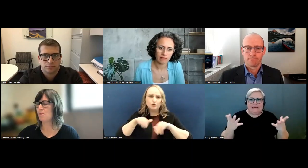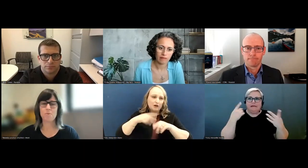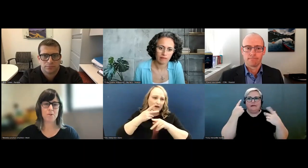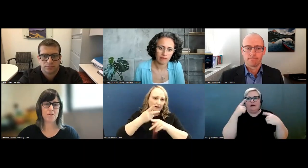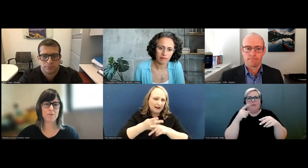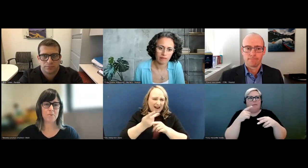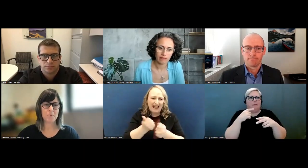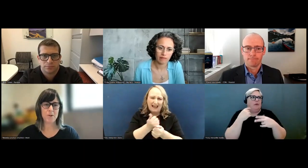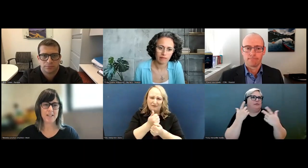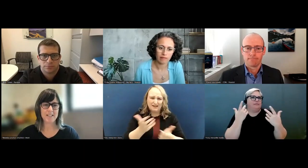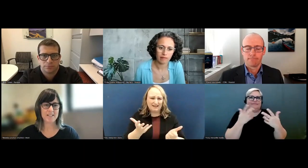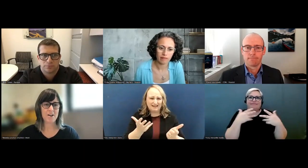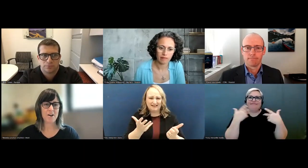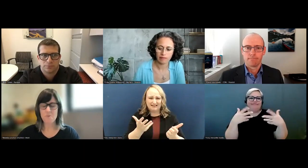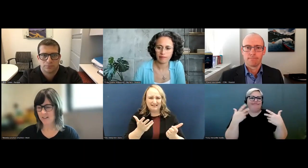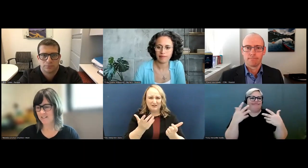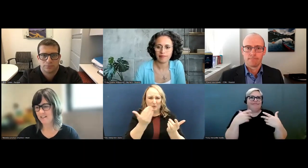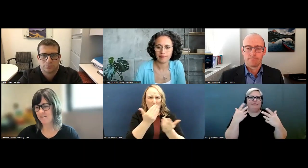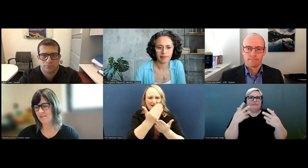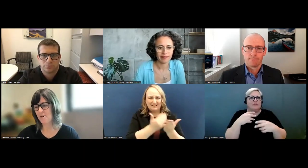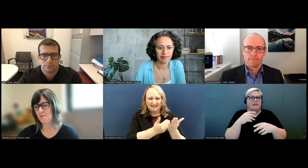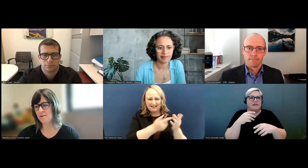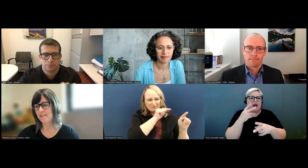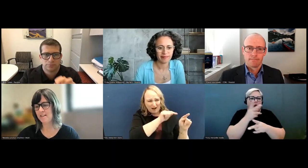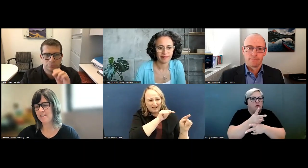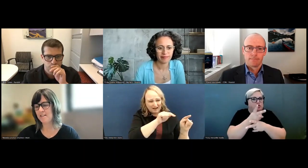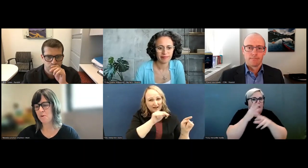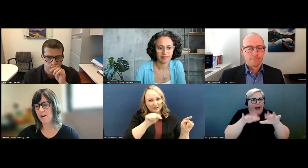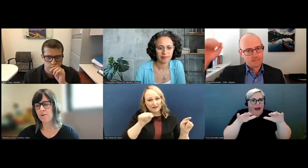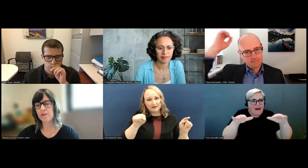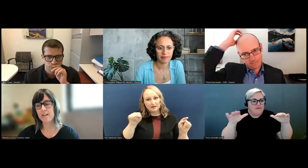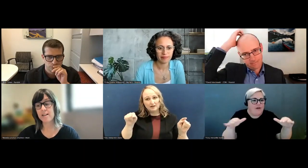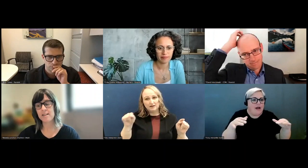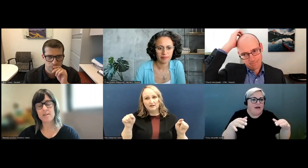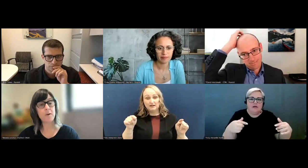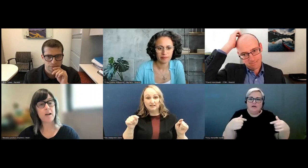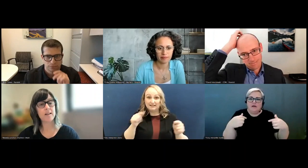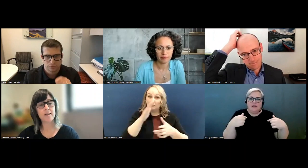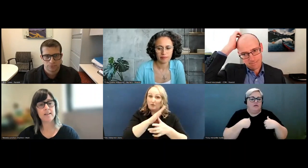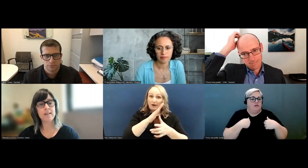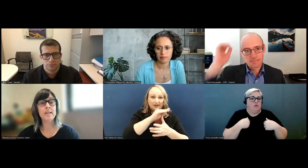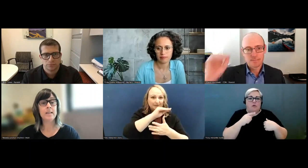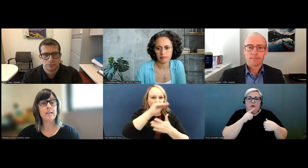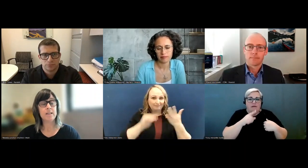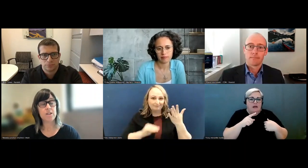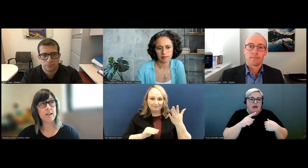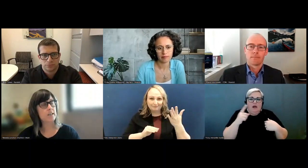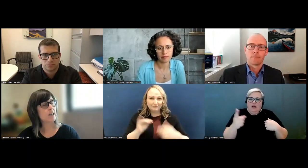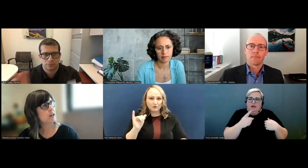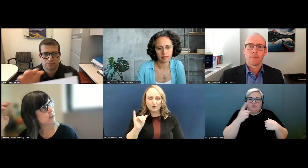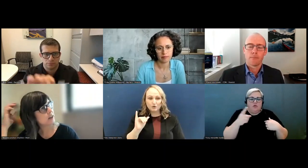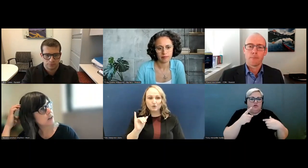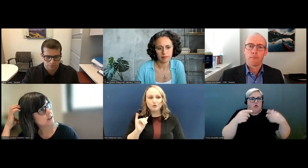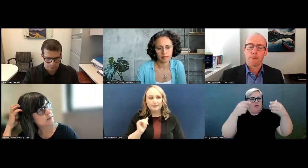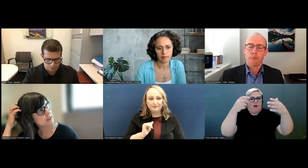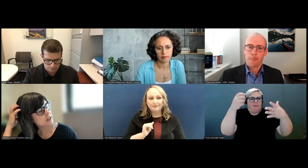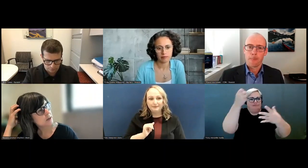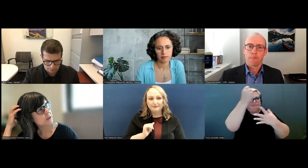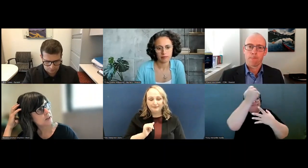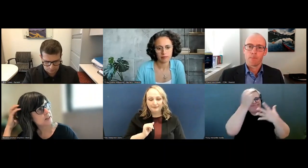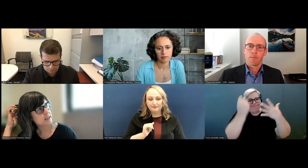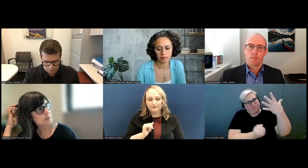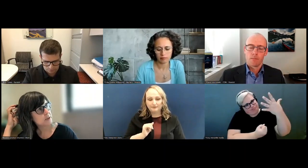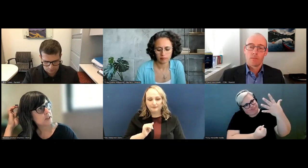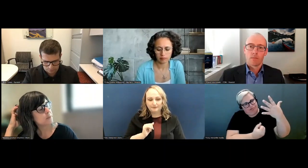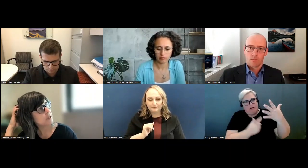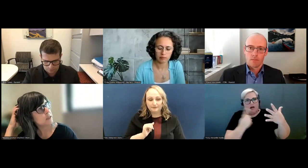Yeah, we're waitlisted always. We're always deprioritized as well in childcare. And I was thinking about